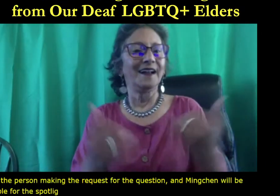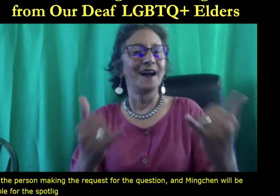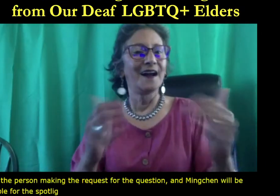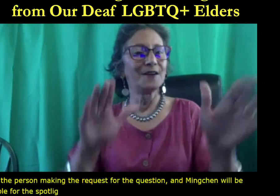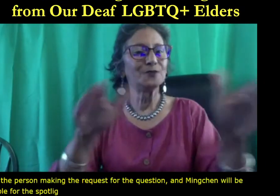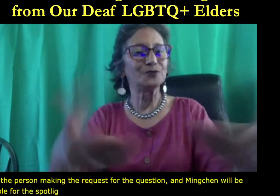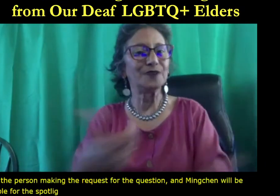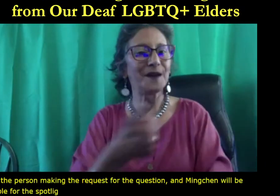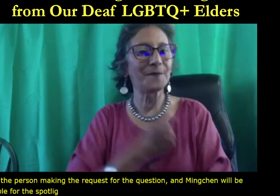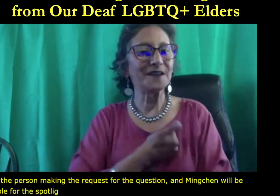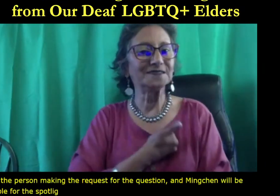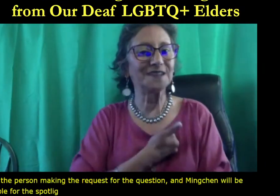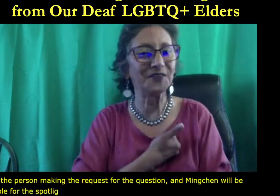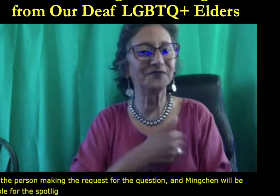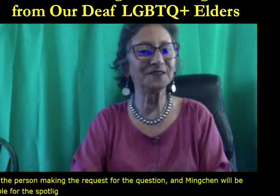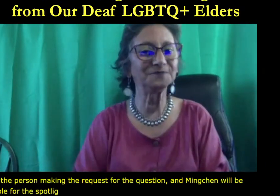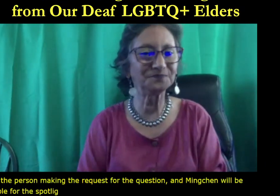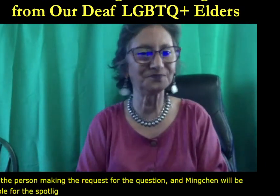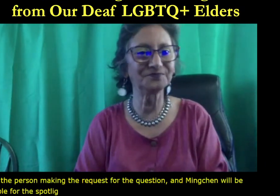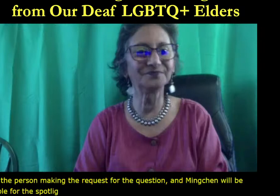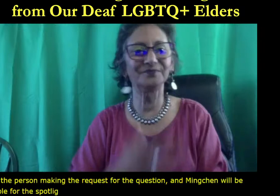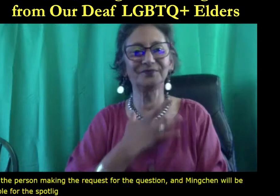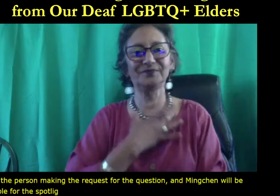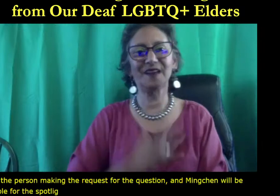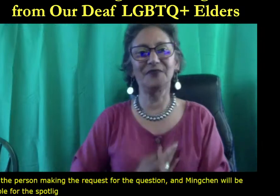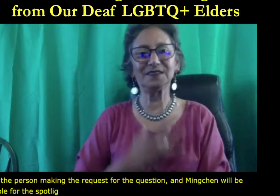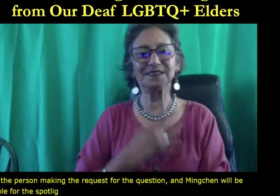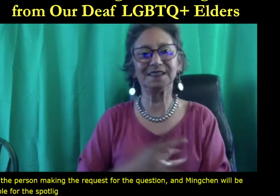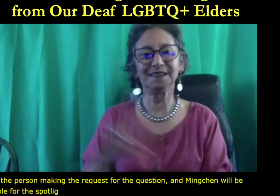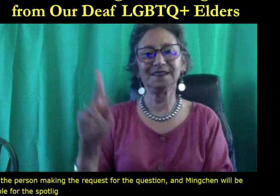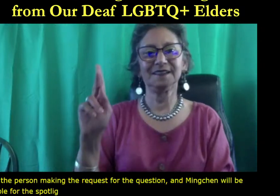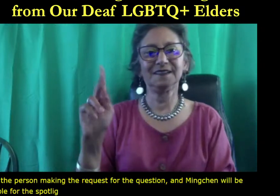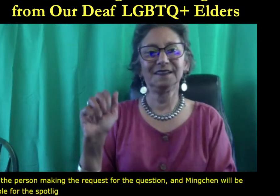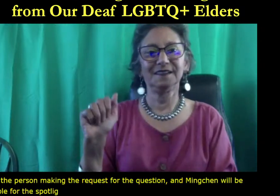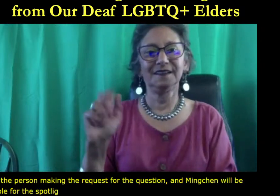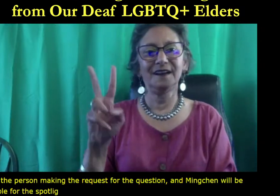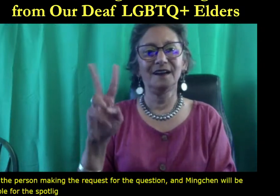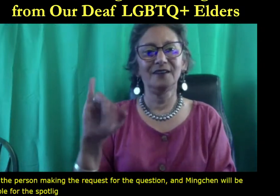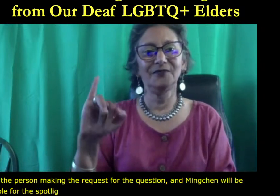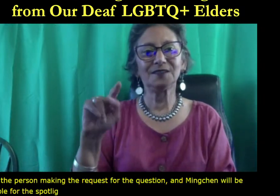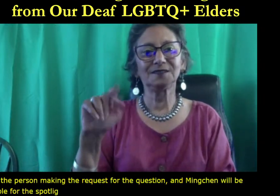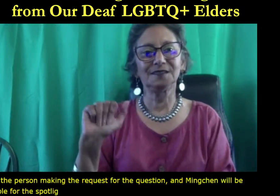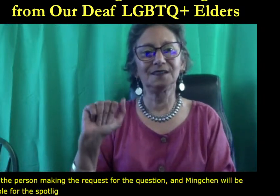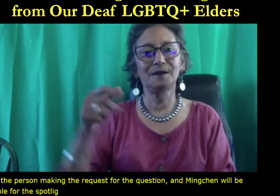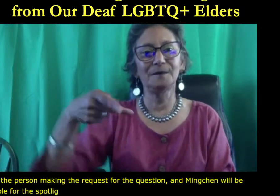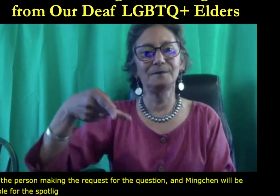when the q a portion of our event happens my name is kavita